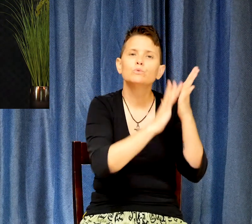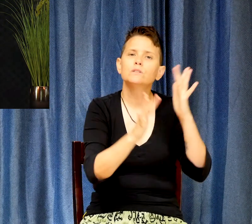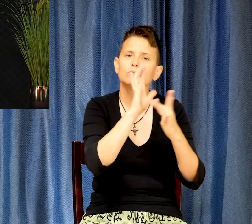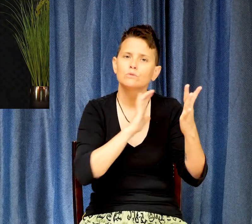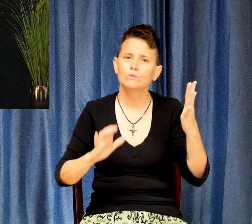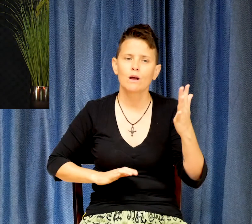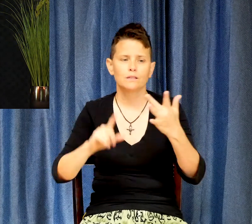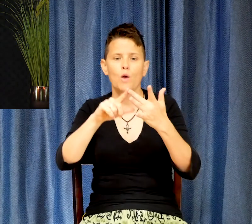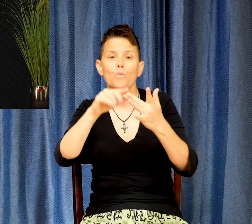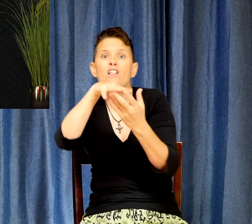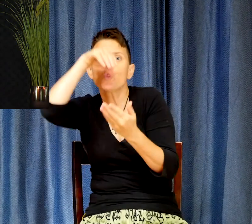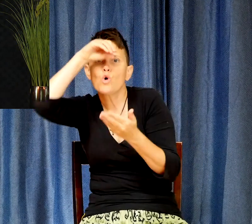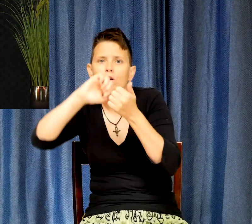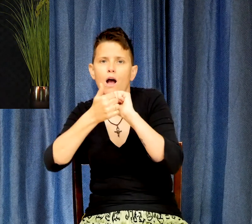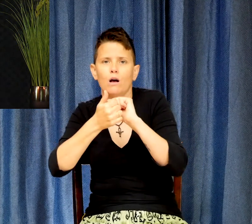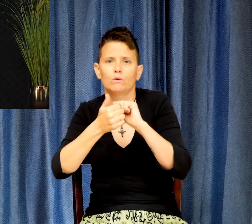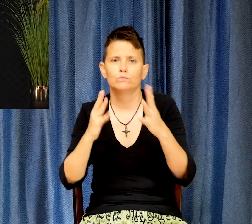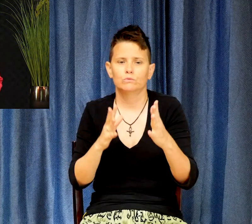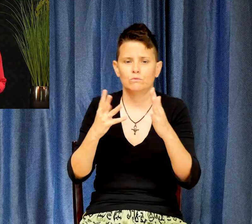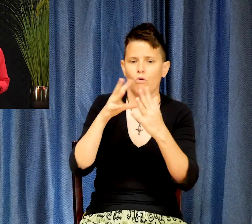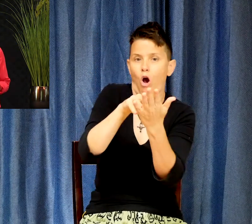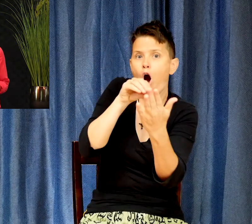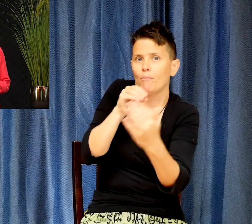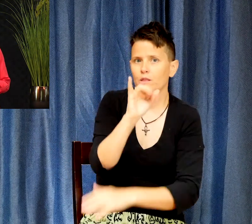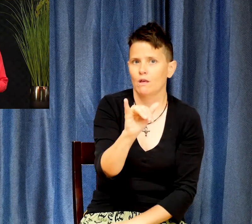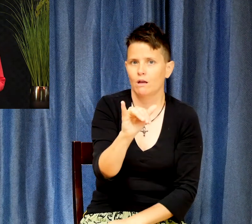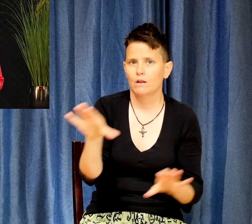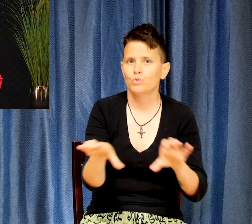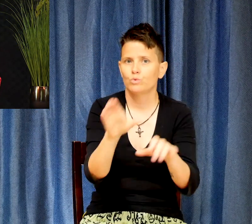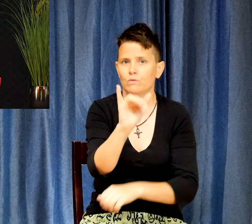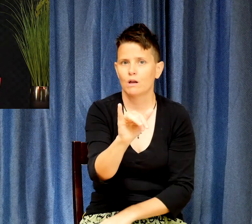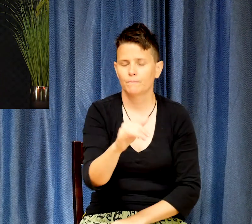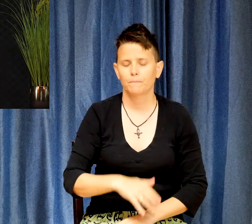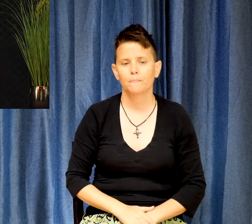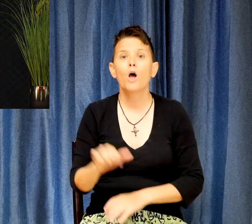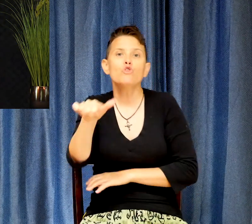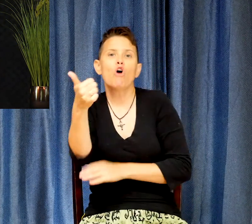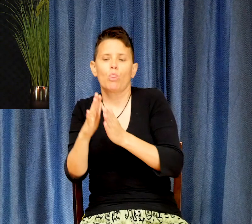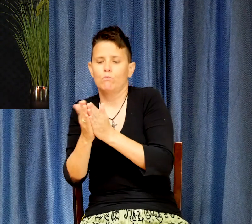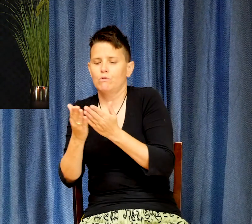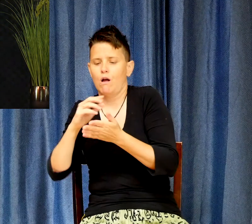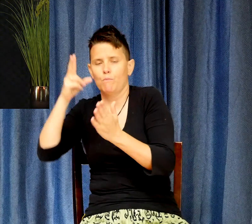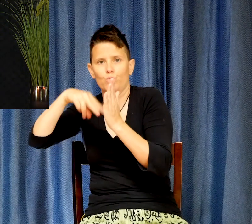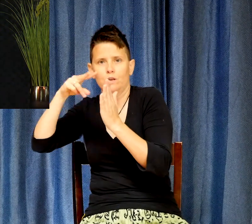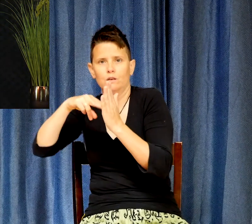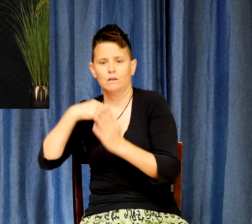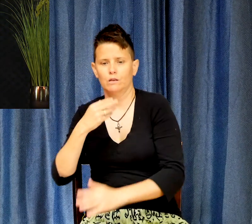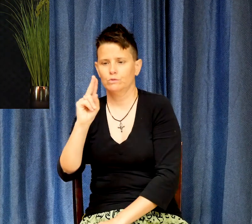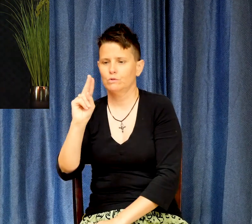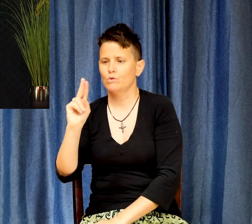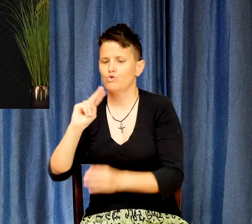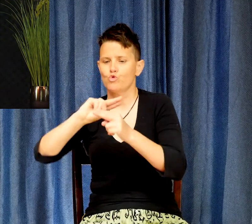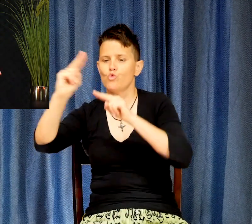One of the most profound books that I'm also reading right now is called The Universal Christ by Richard Rohr. And in this